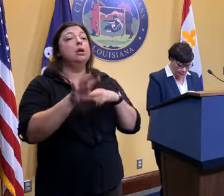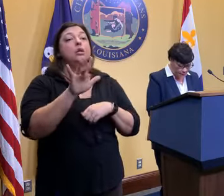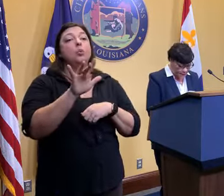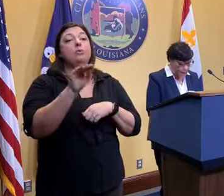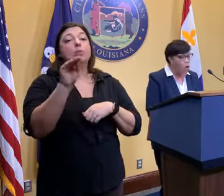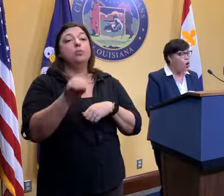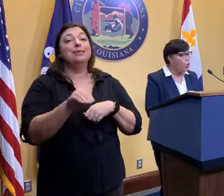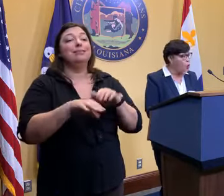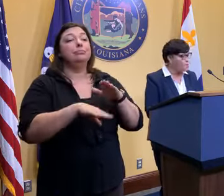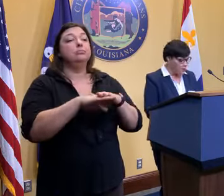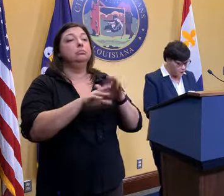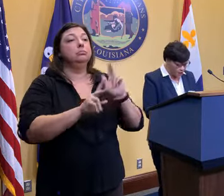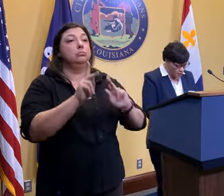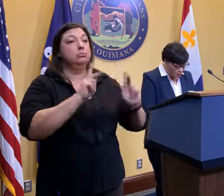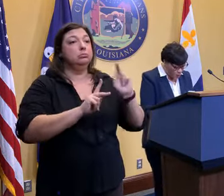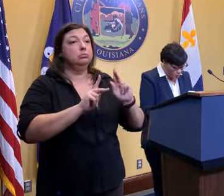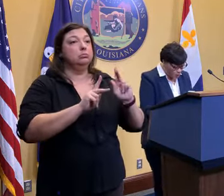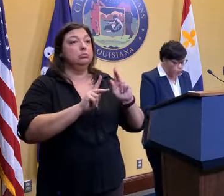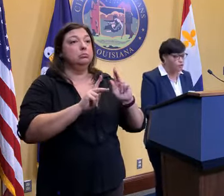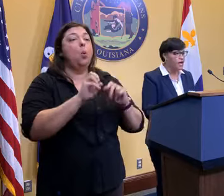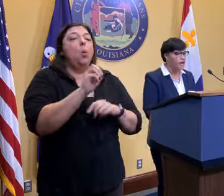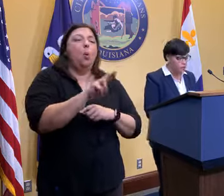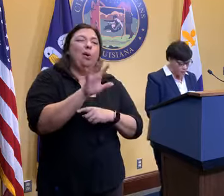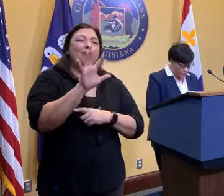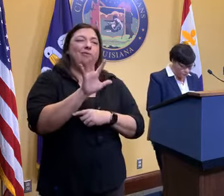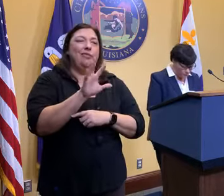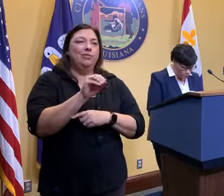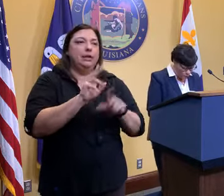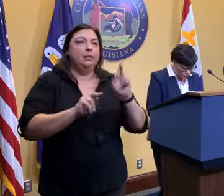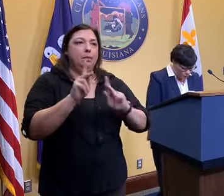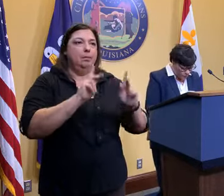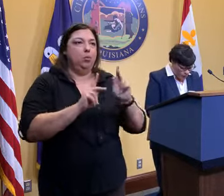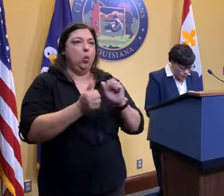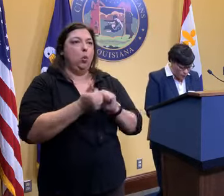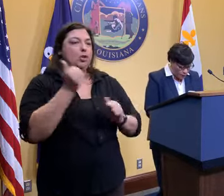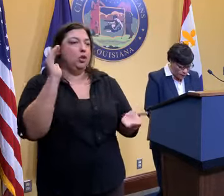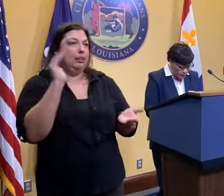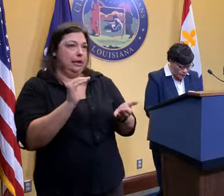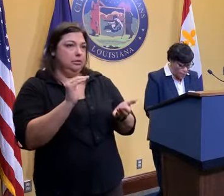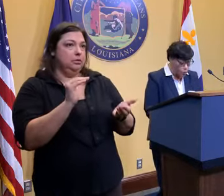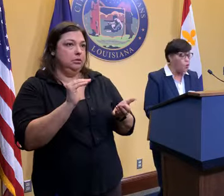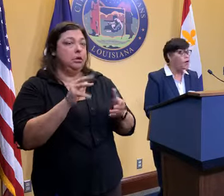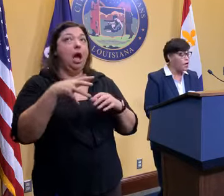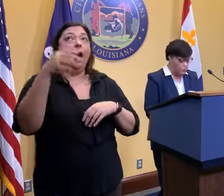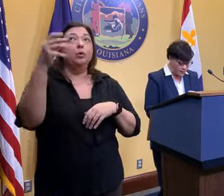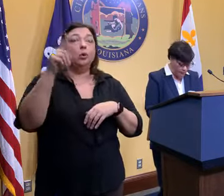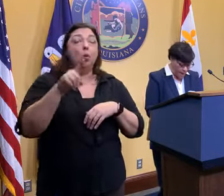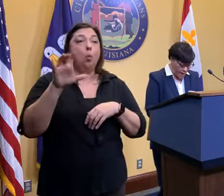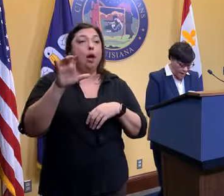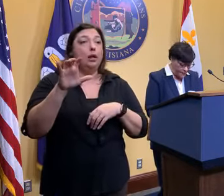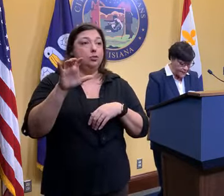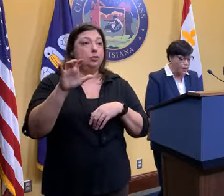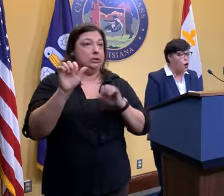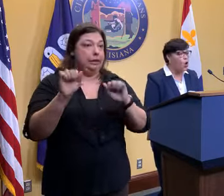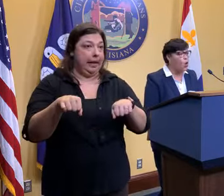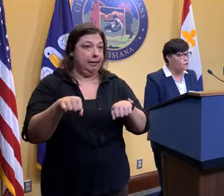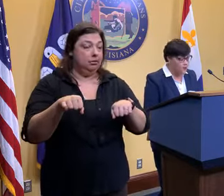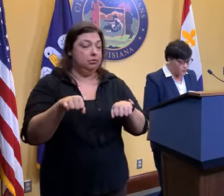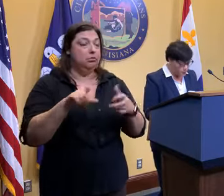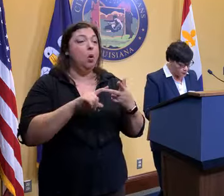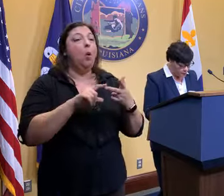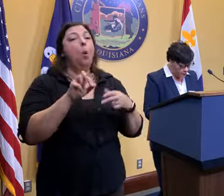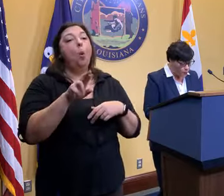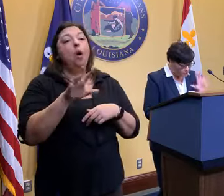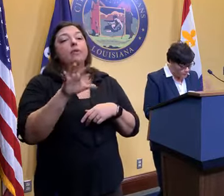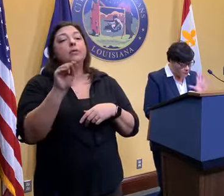25% capacity or 50 individuals, whichever is the fewer. Outdoor seating to 100% capacity or